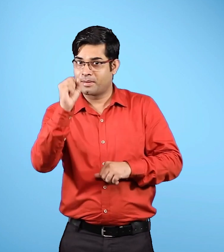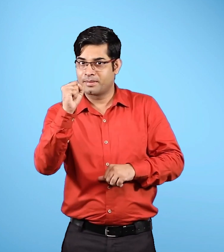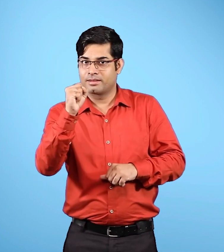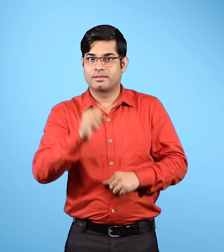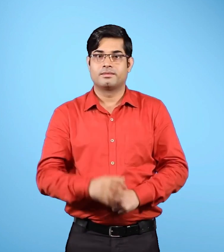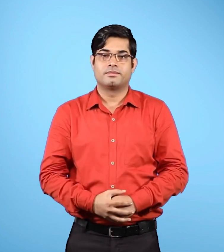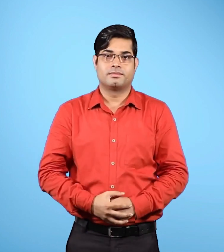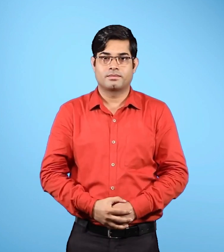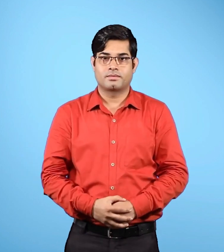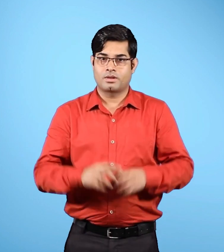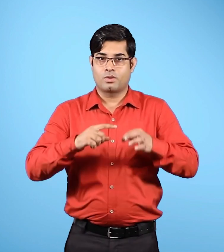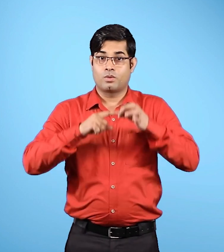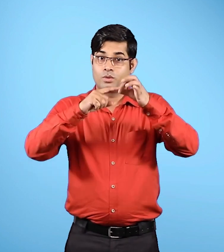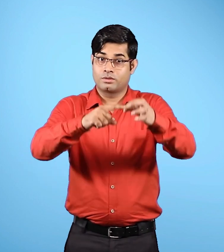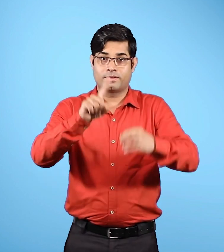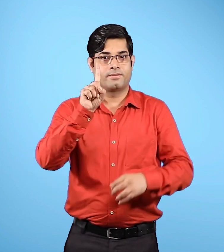recall. Number 1.